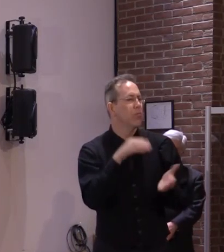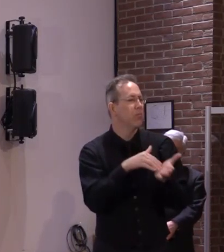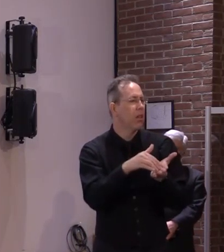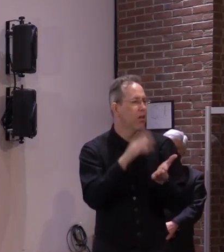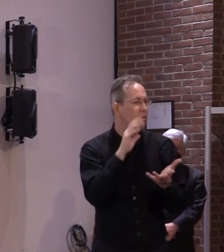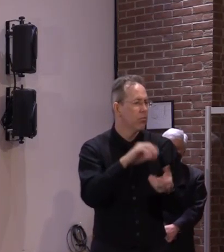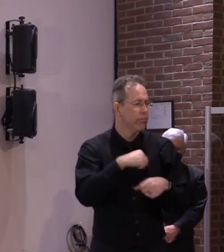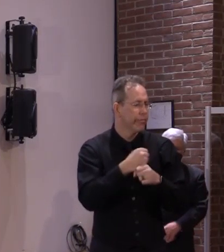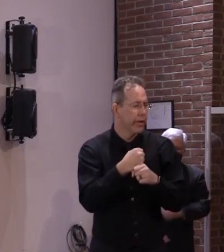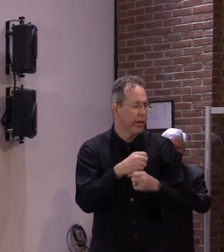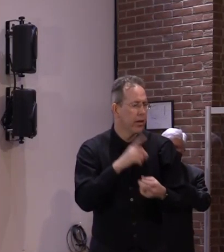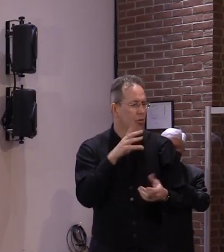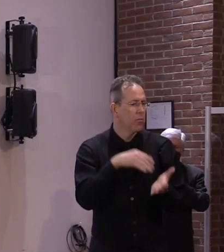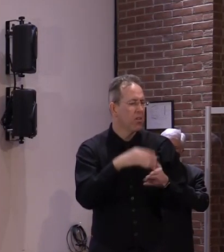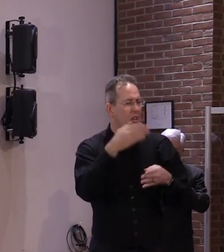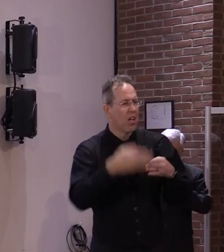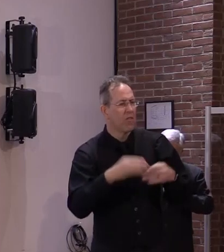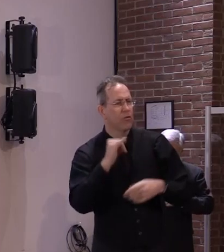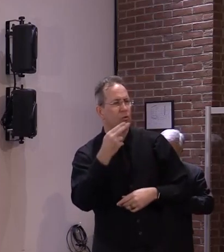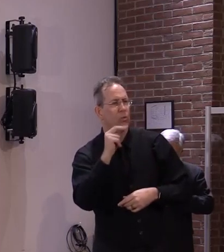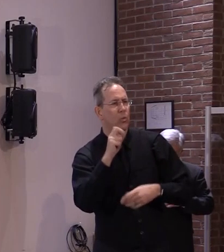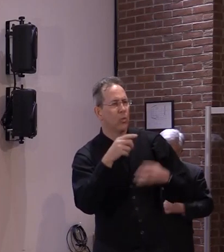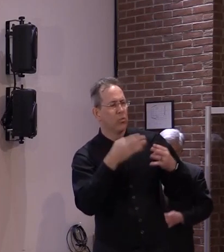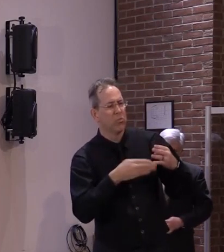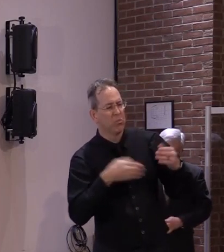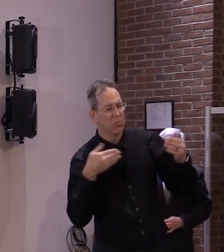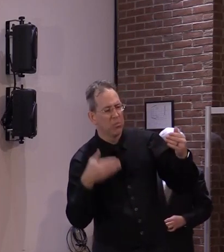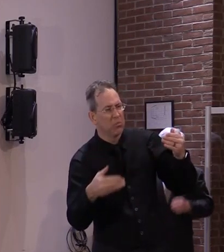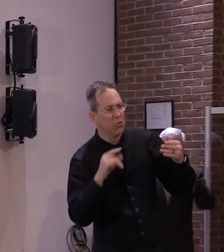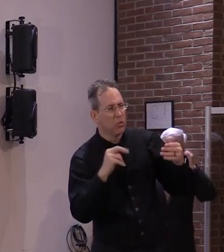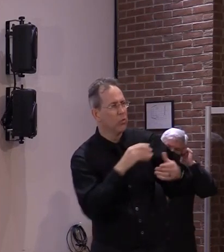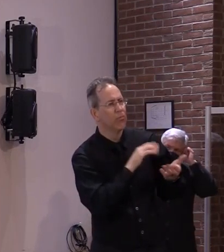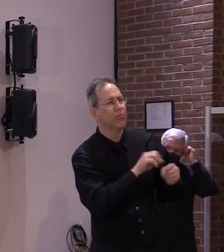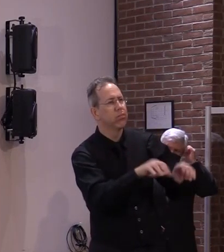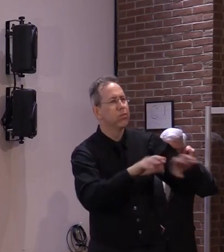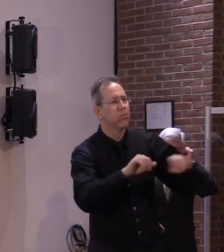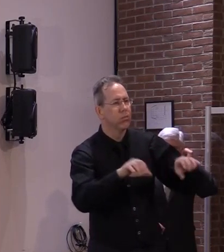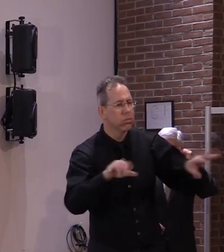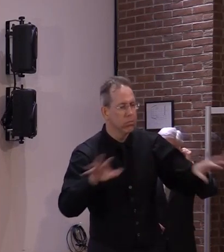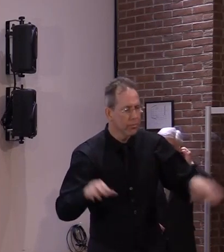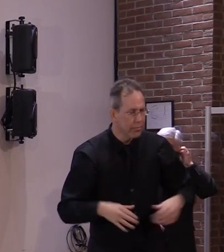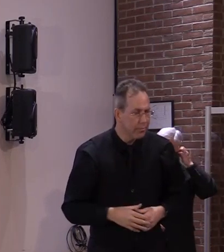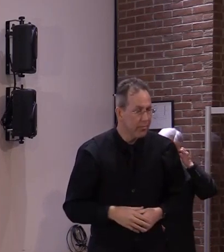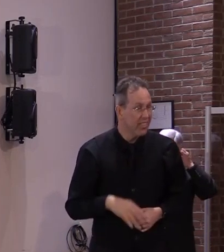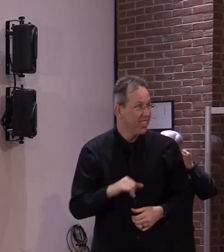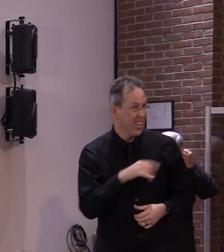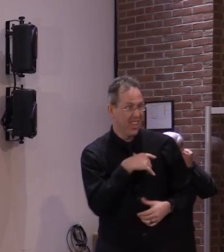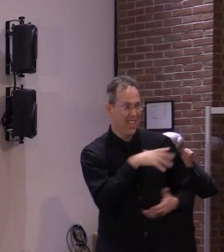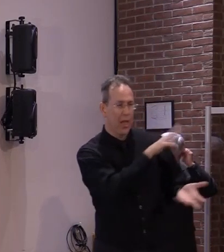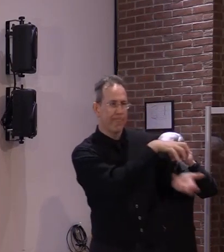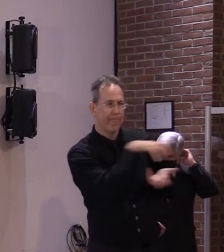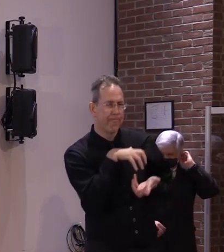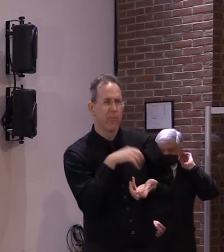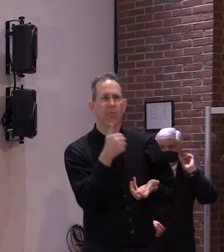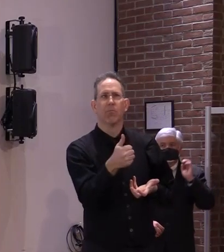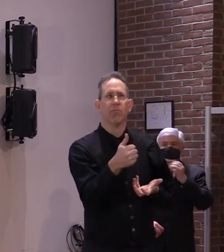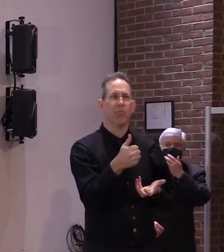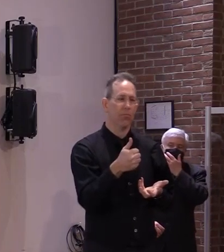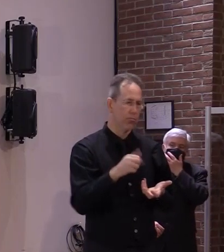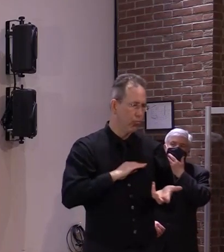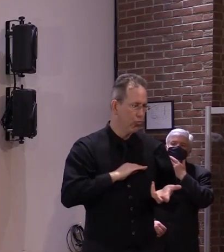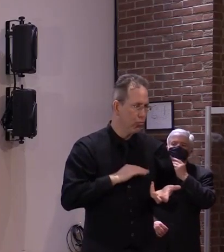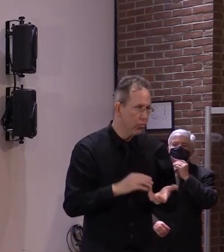a lot for Vermont as well if they continue to distribute per capita as they have been. We also